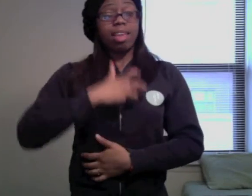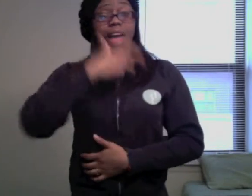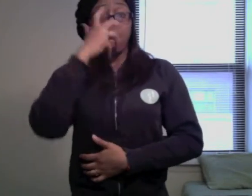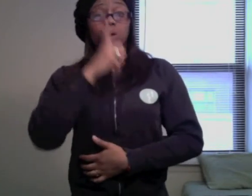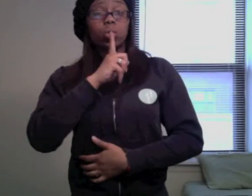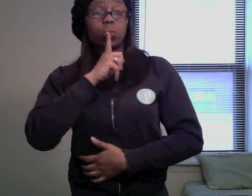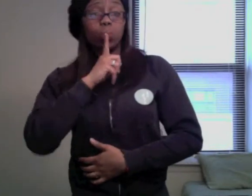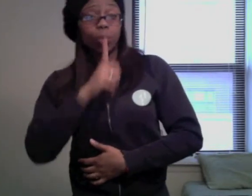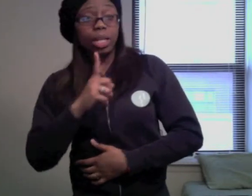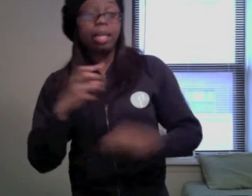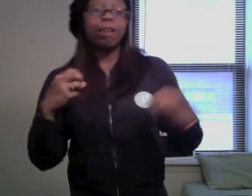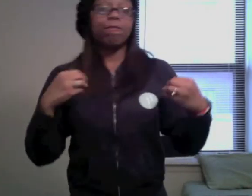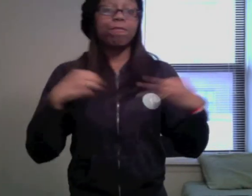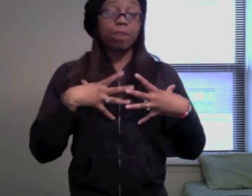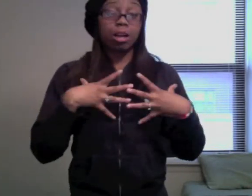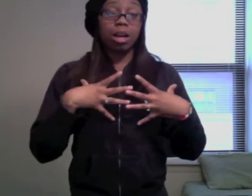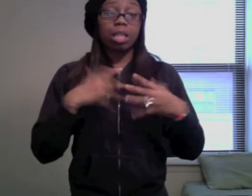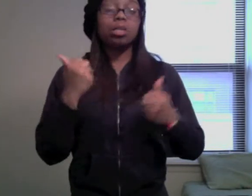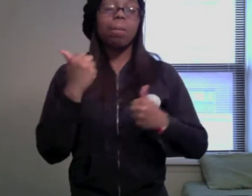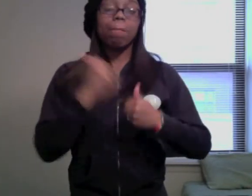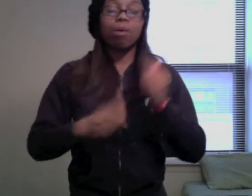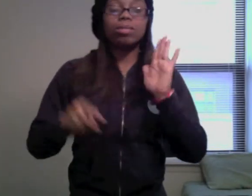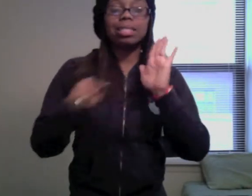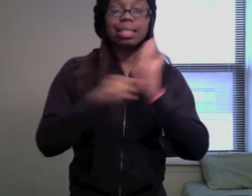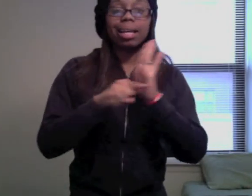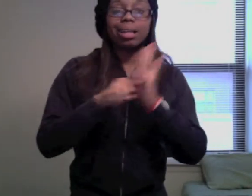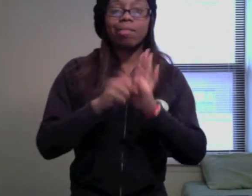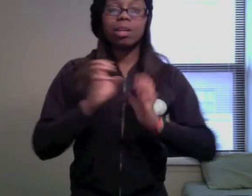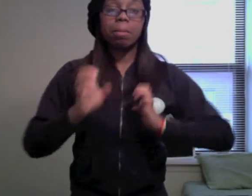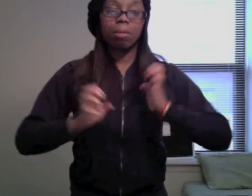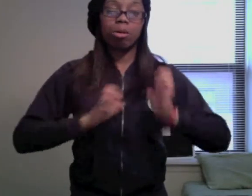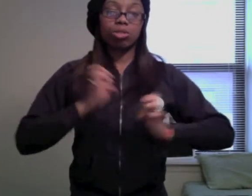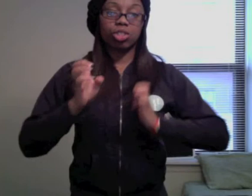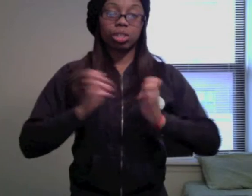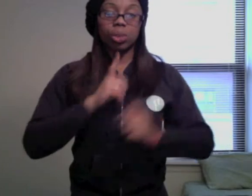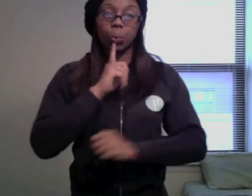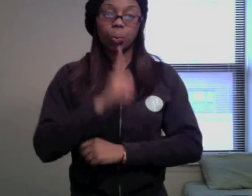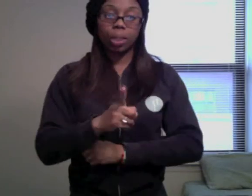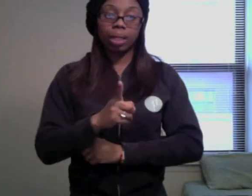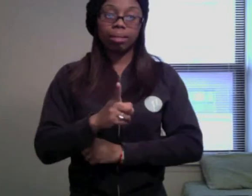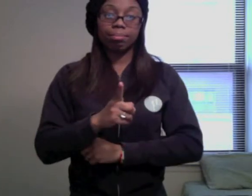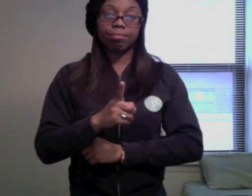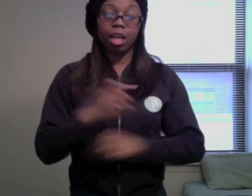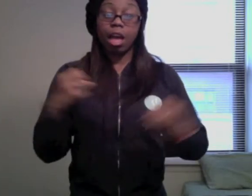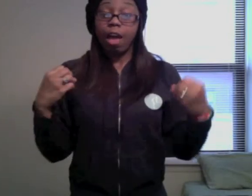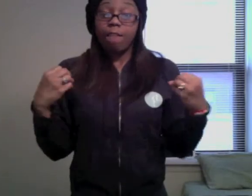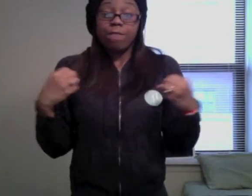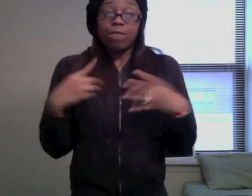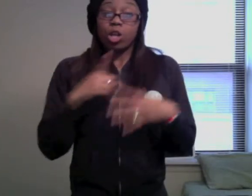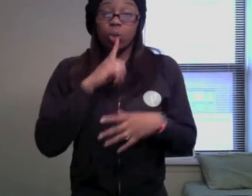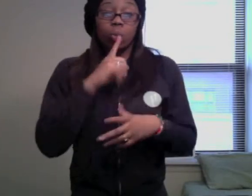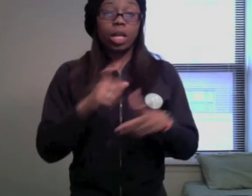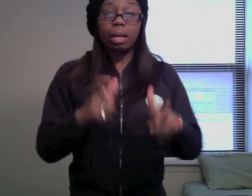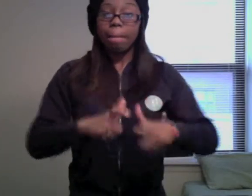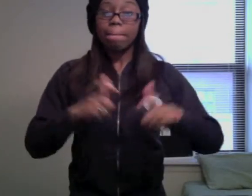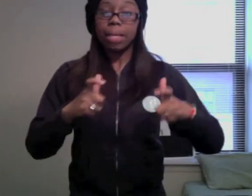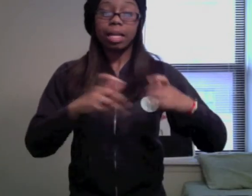fear, as most negative emotions are. Fear is the biggest inhibitor of us acting upon our